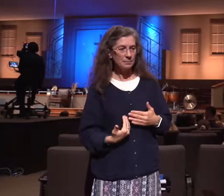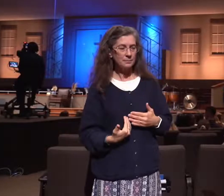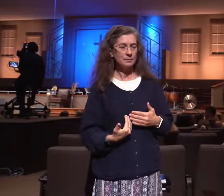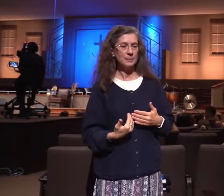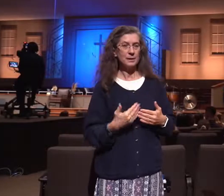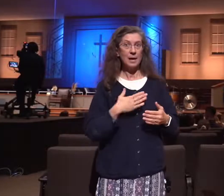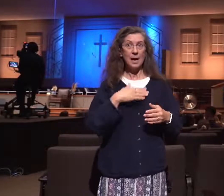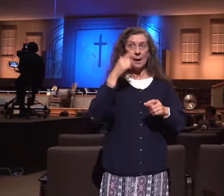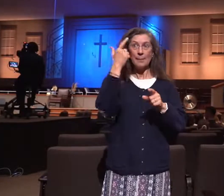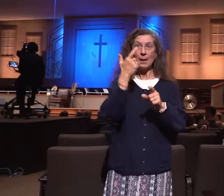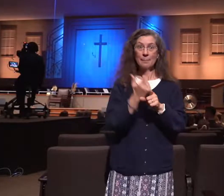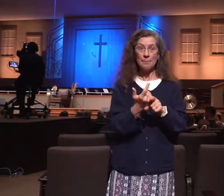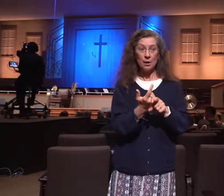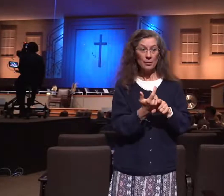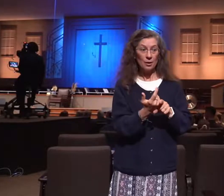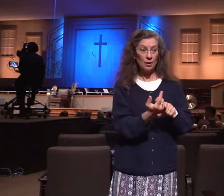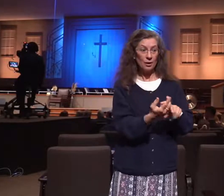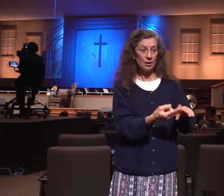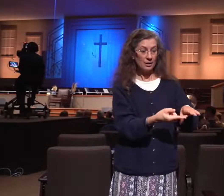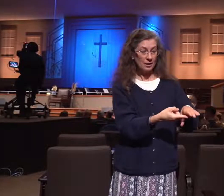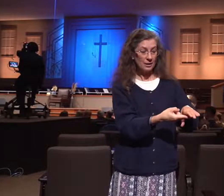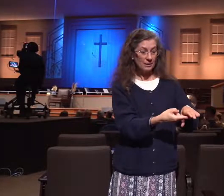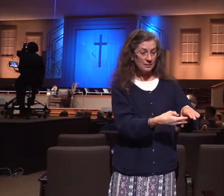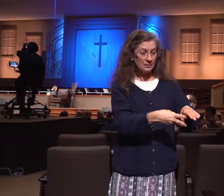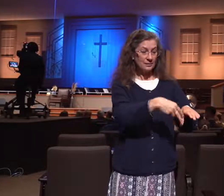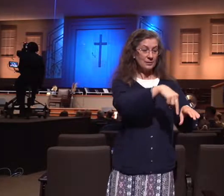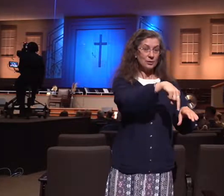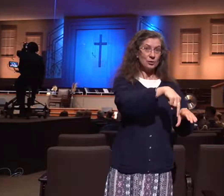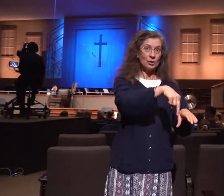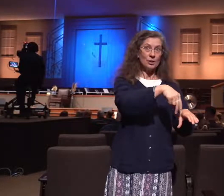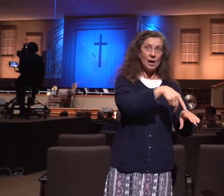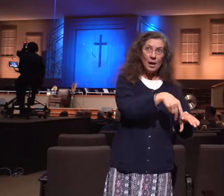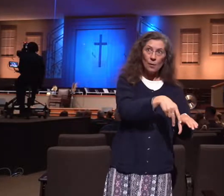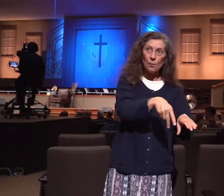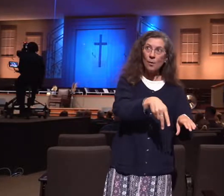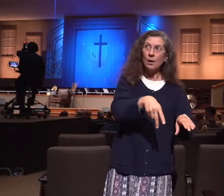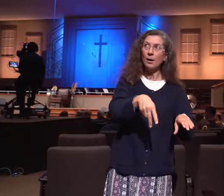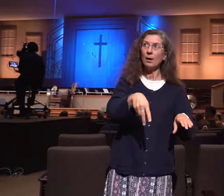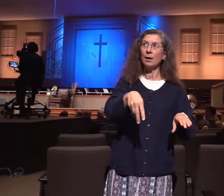my brother got up out of that tomb and came forth.